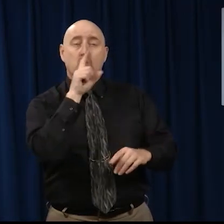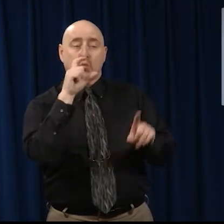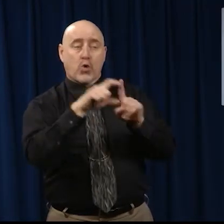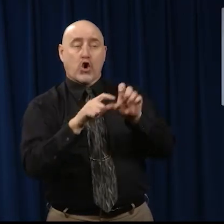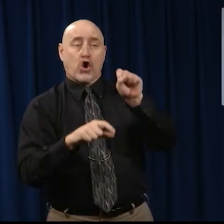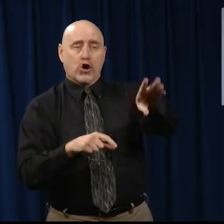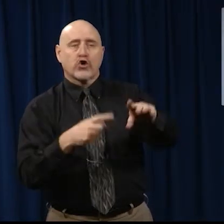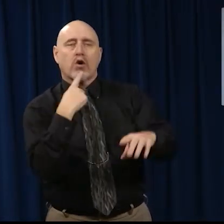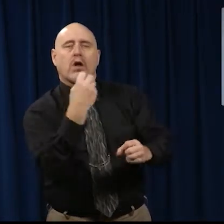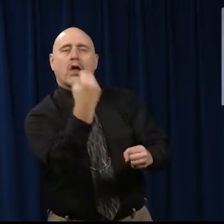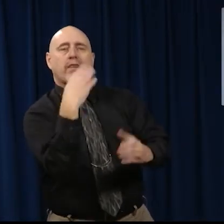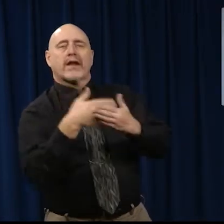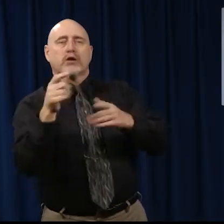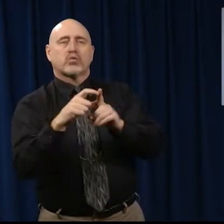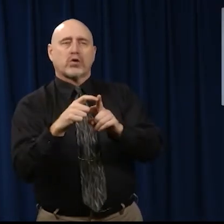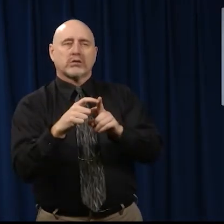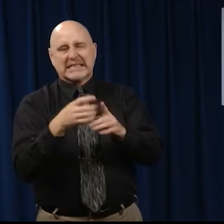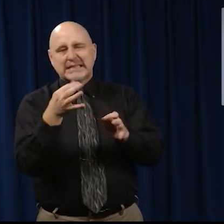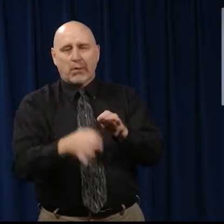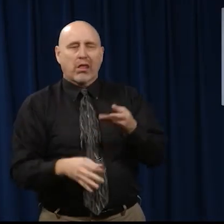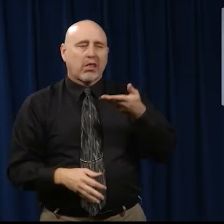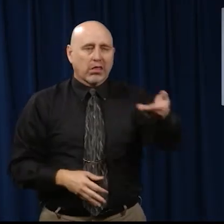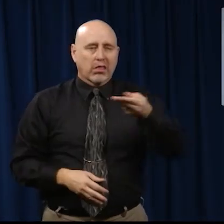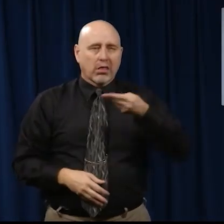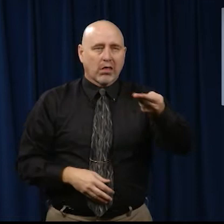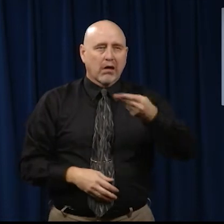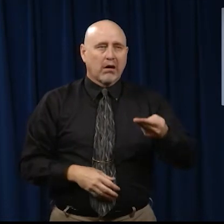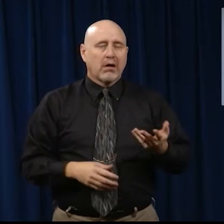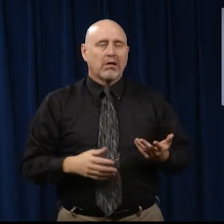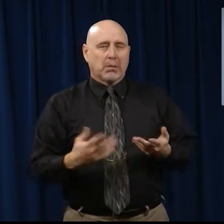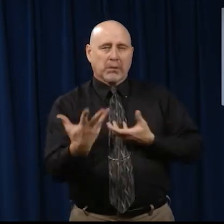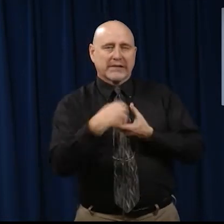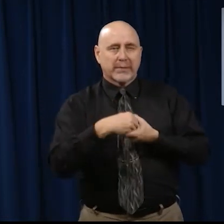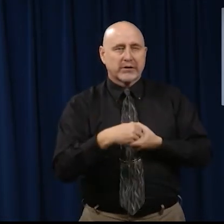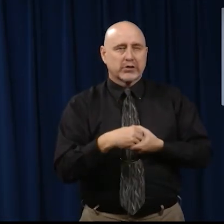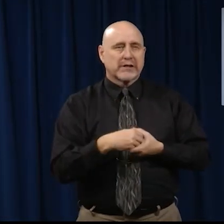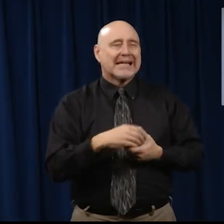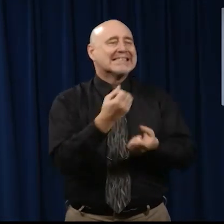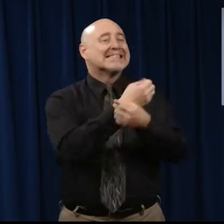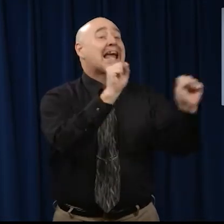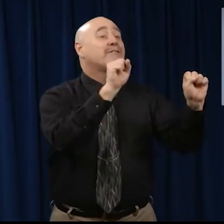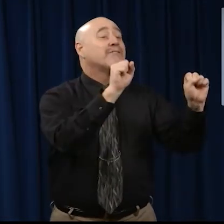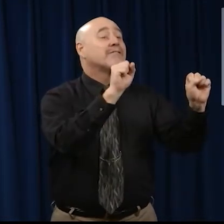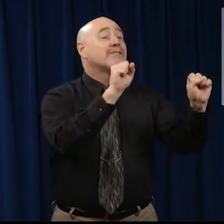I say the first word, I just want you to fill in the next word. It's pretty simple, so little audience participation here. Safe.